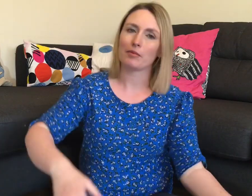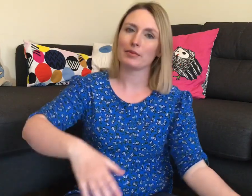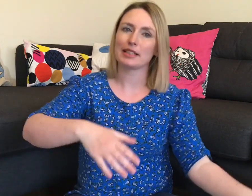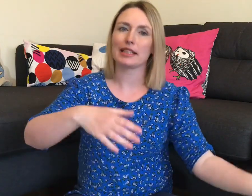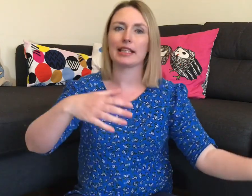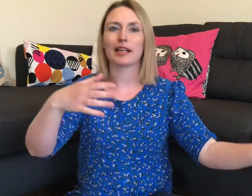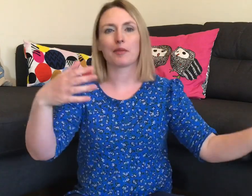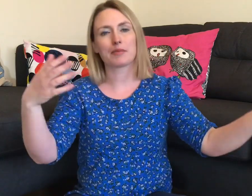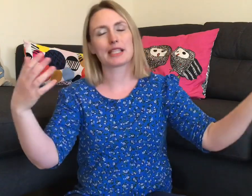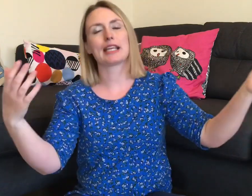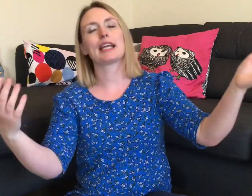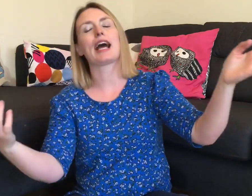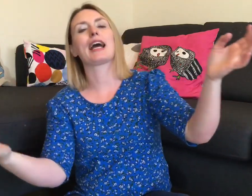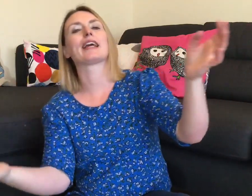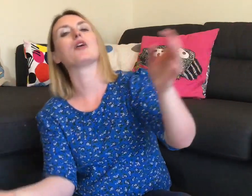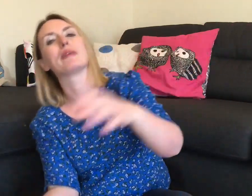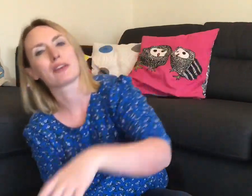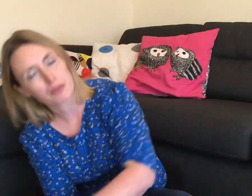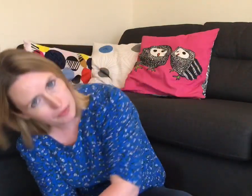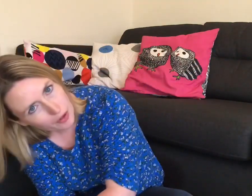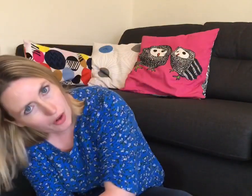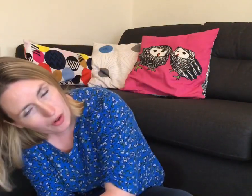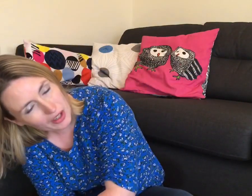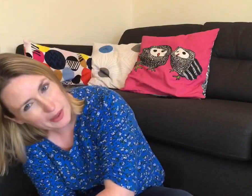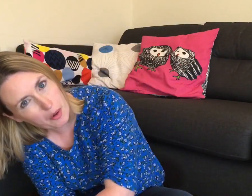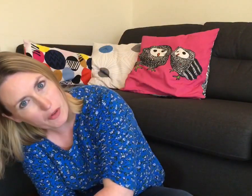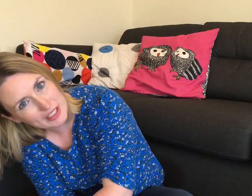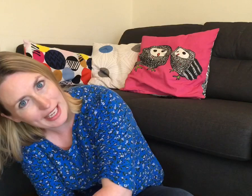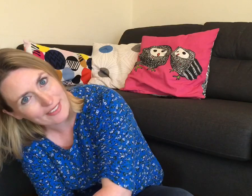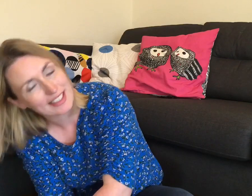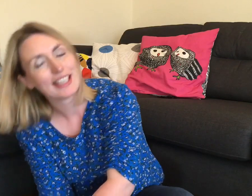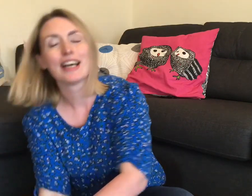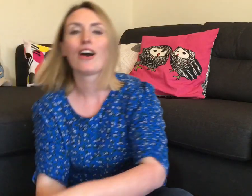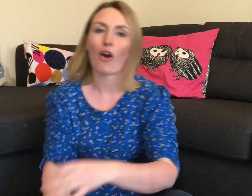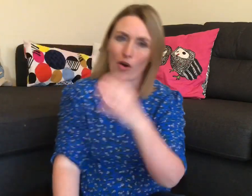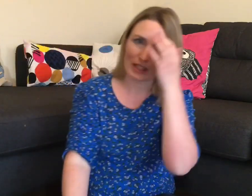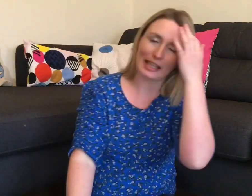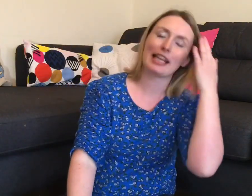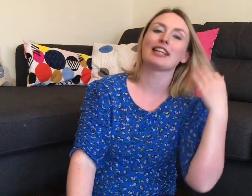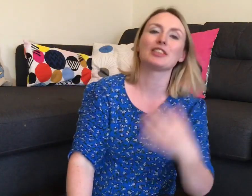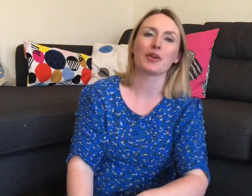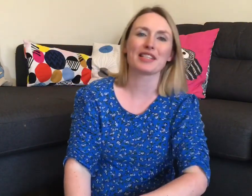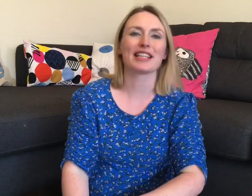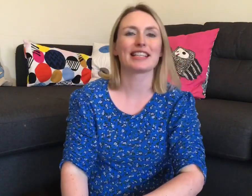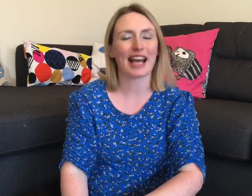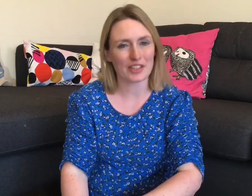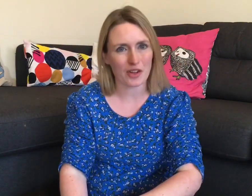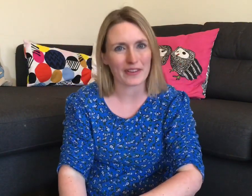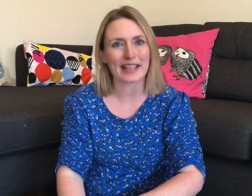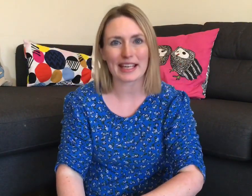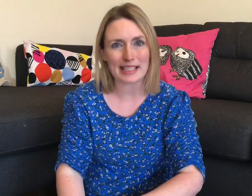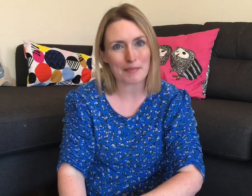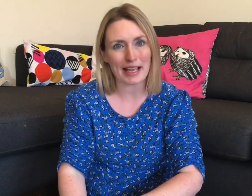Humpty Dumpty had a big fall. He'll fall down. All the king's horses and all the king's men